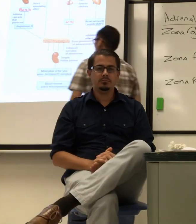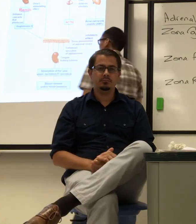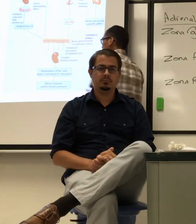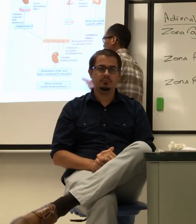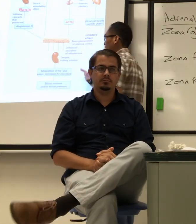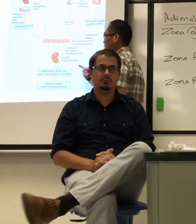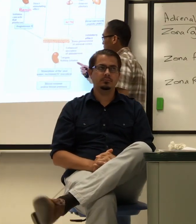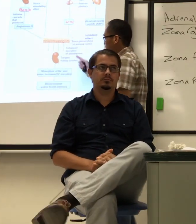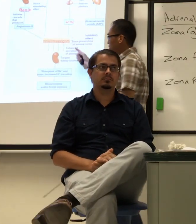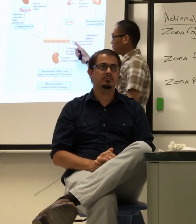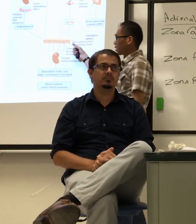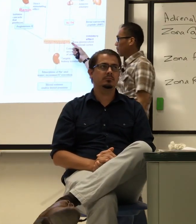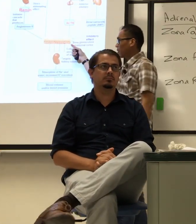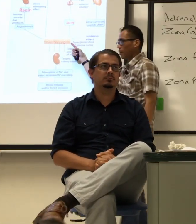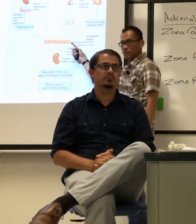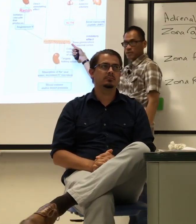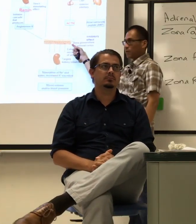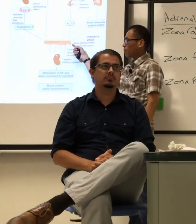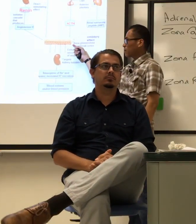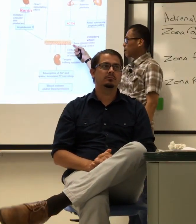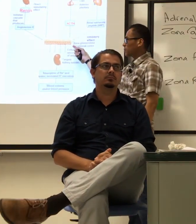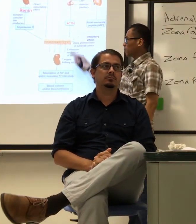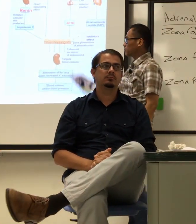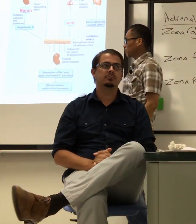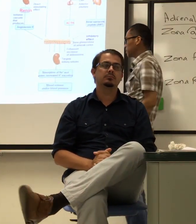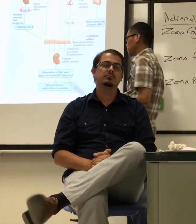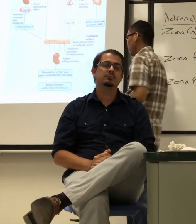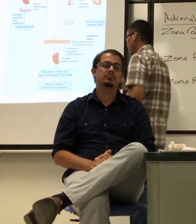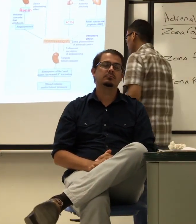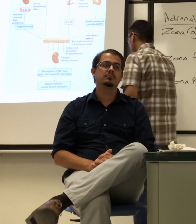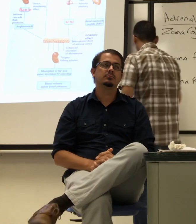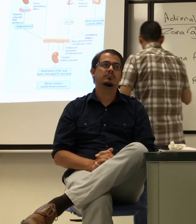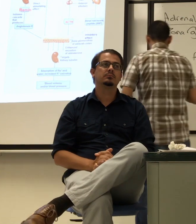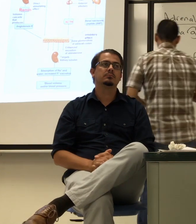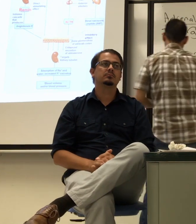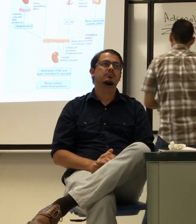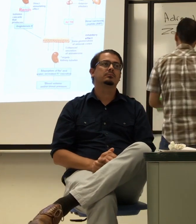All of the arrows are pointing to the zona glomerulosa, where aldosterone is released from.